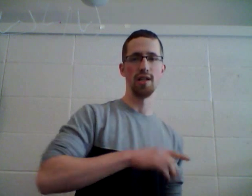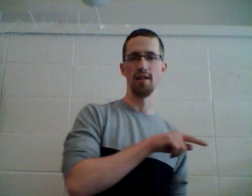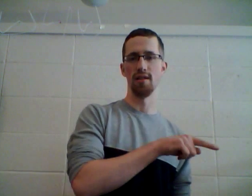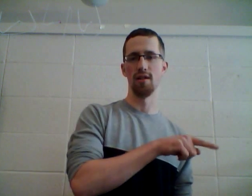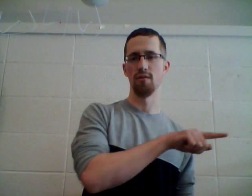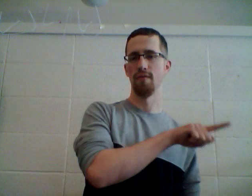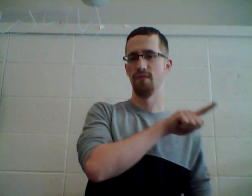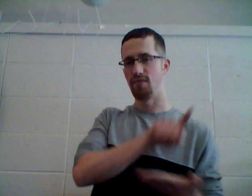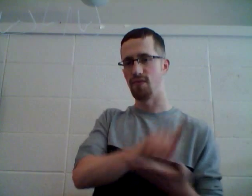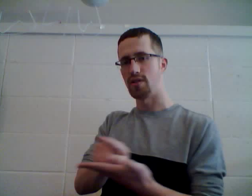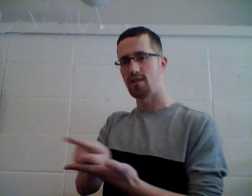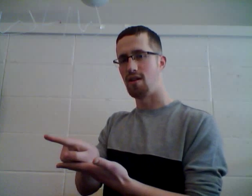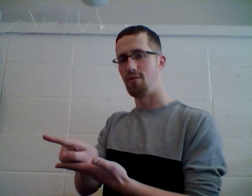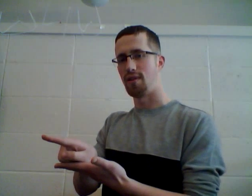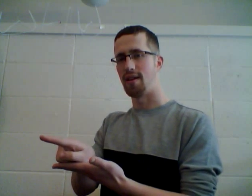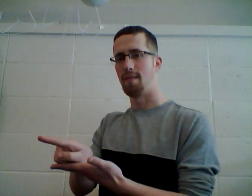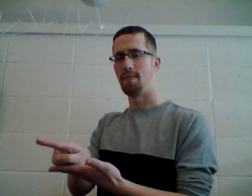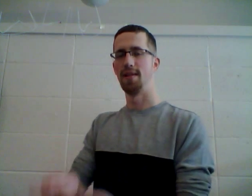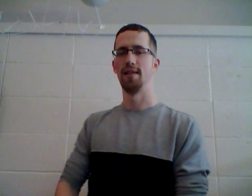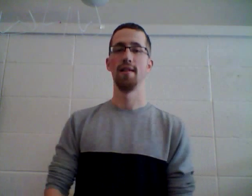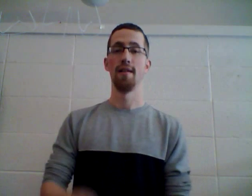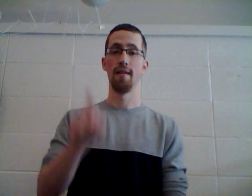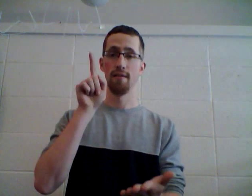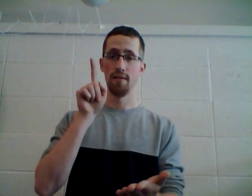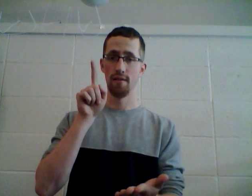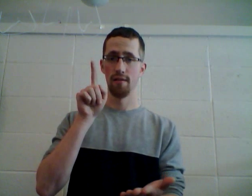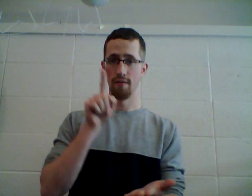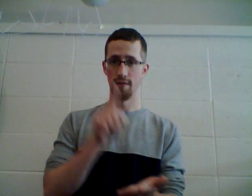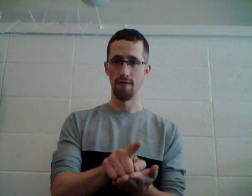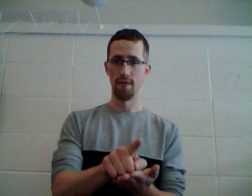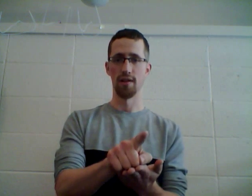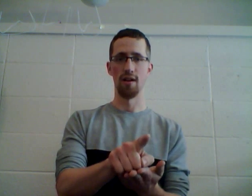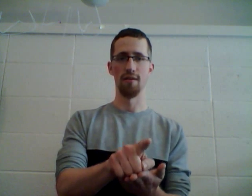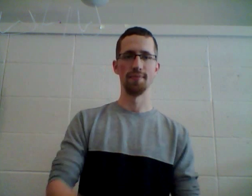she, falls in love with him. Fall in love.